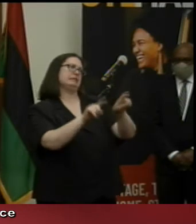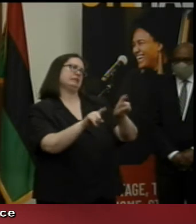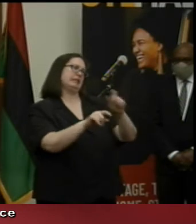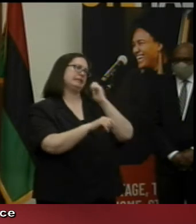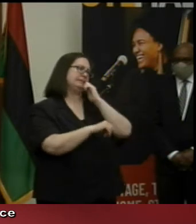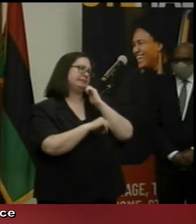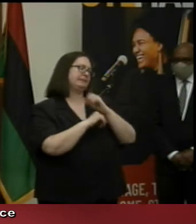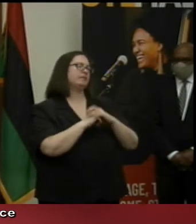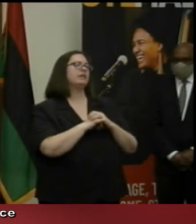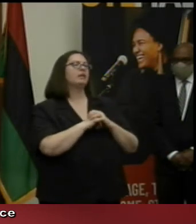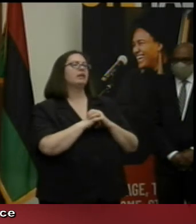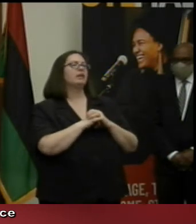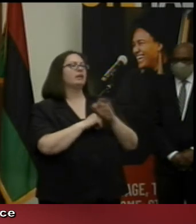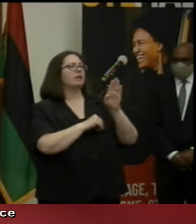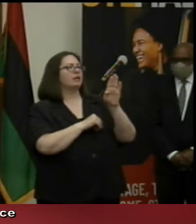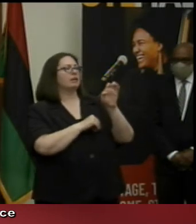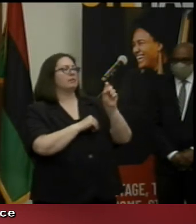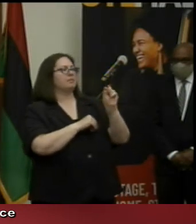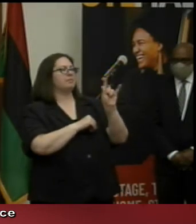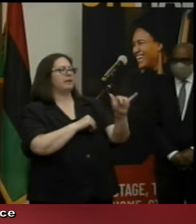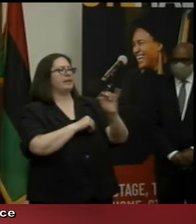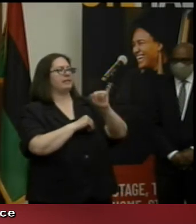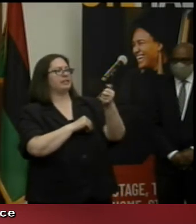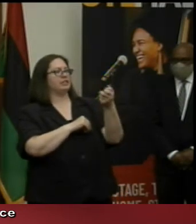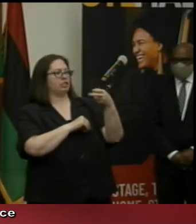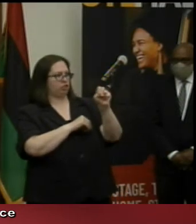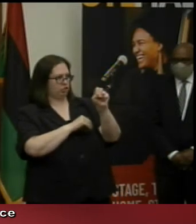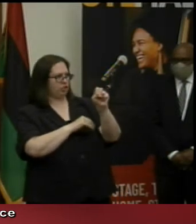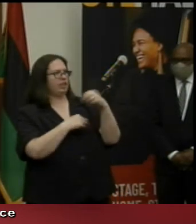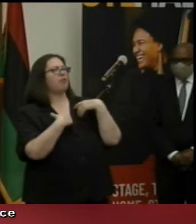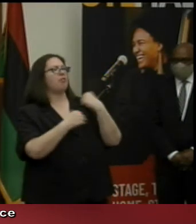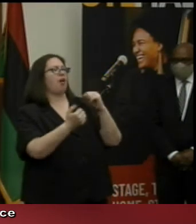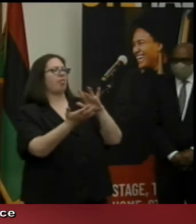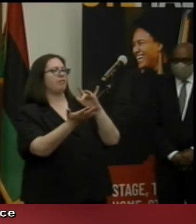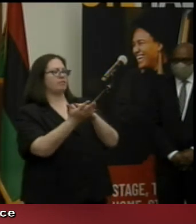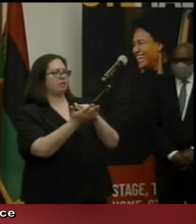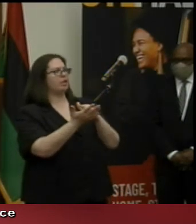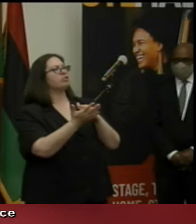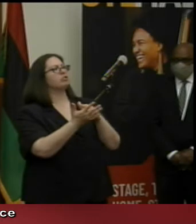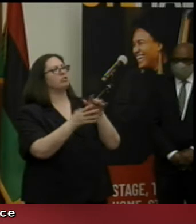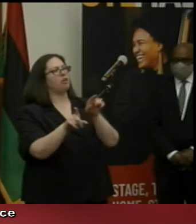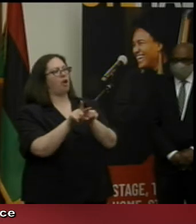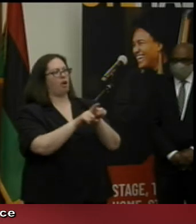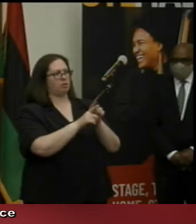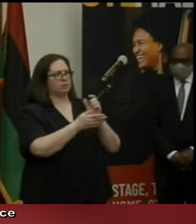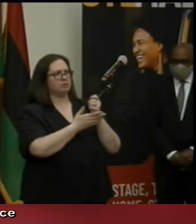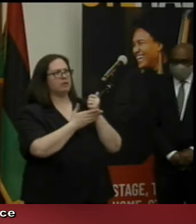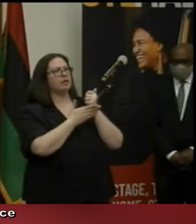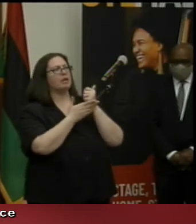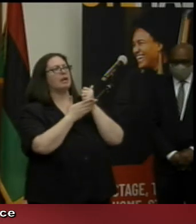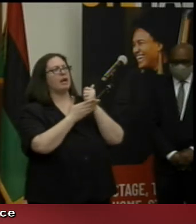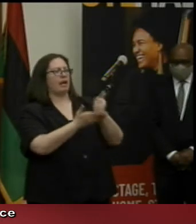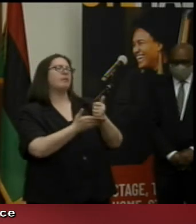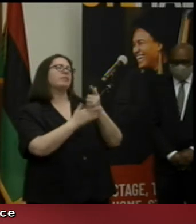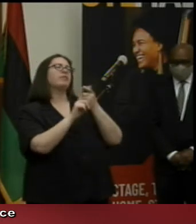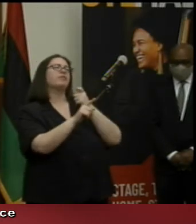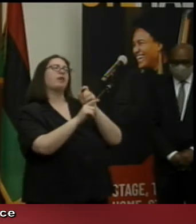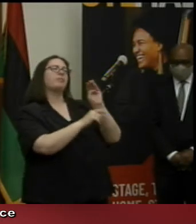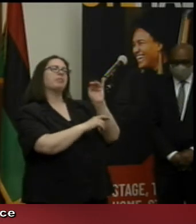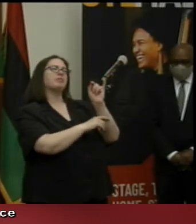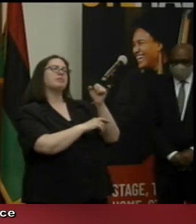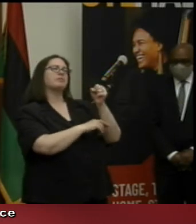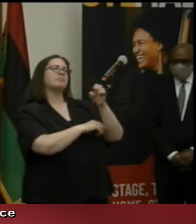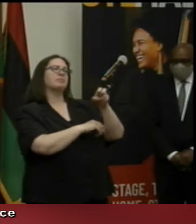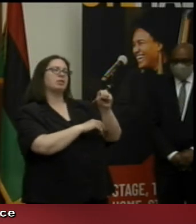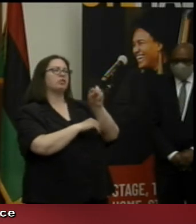Betty Jean Kerr People's Health Center is also coming to the plate under the leadership of Mr. Dwayne Butler. And on tomorrow morning